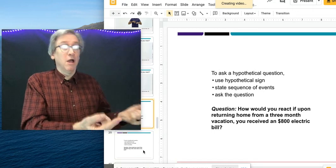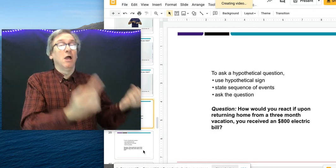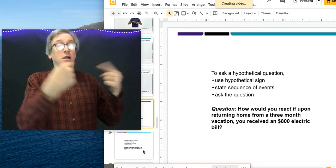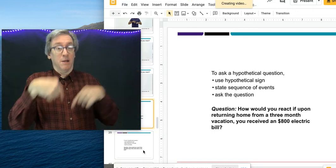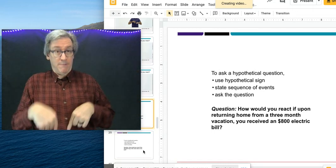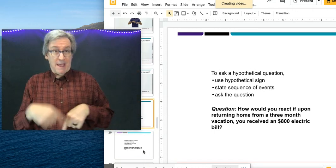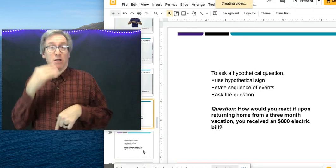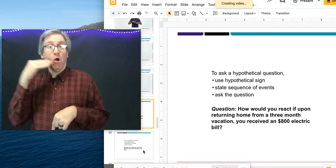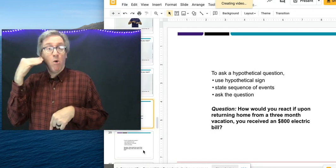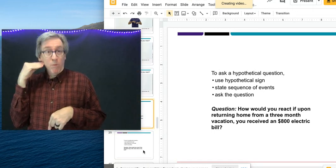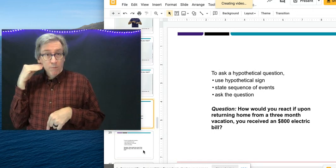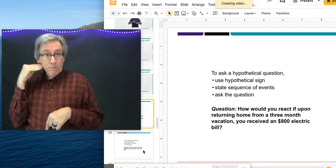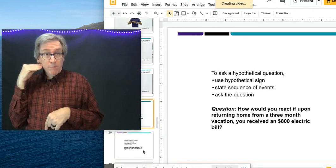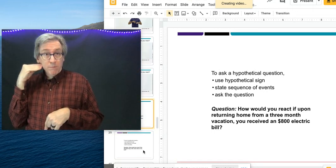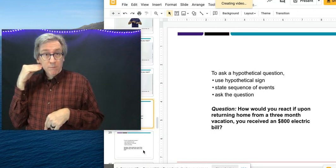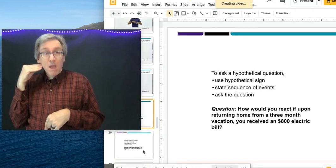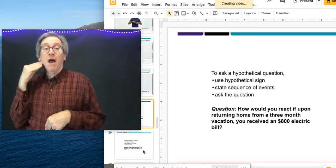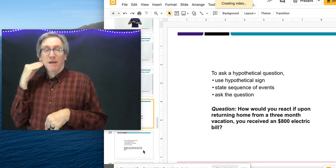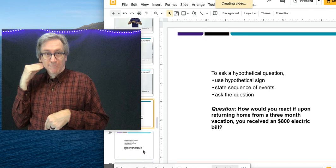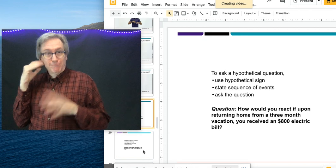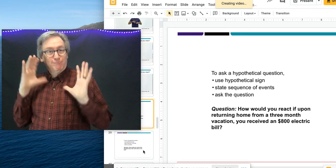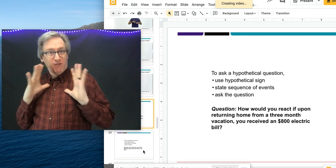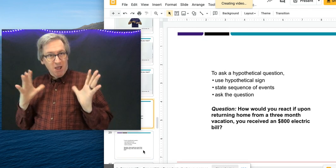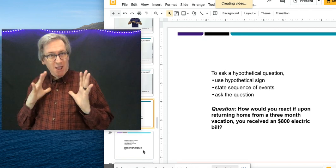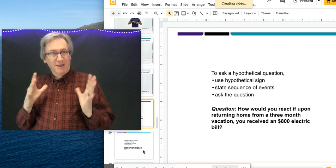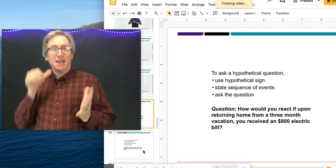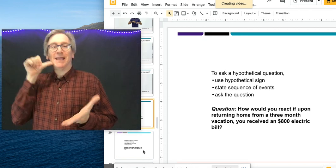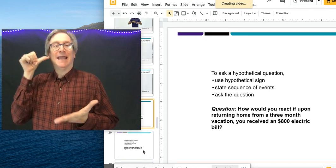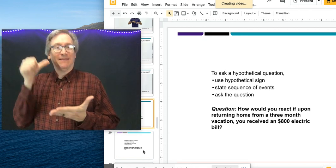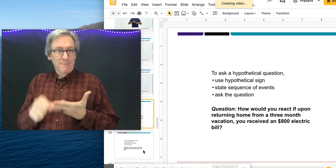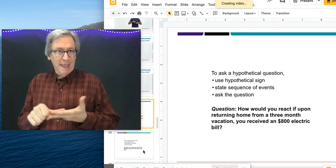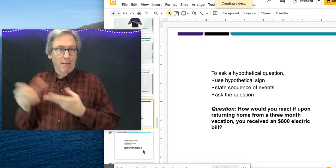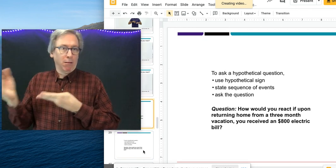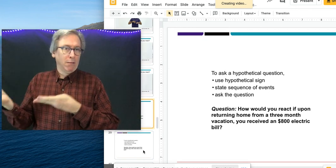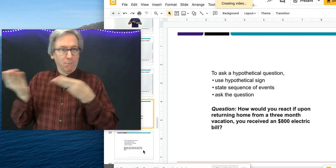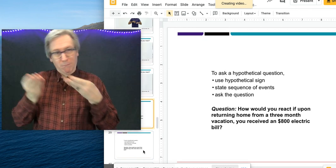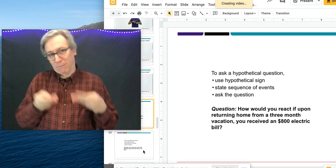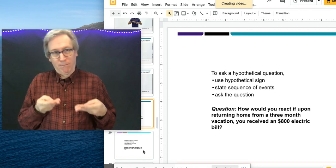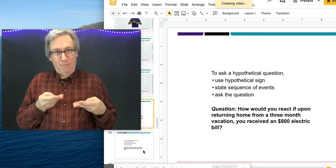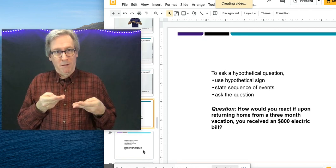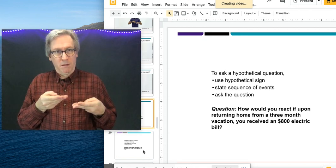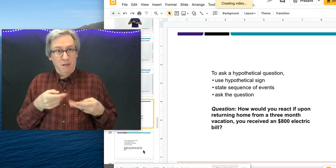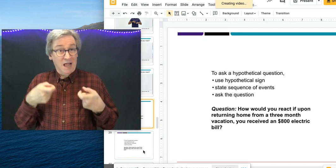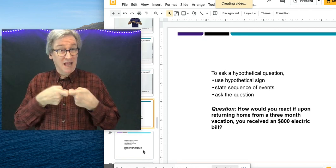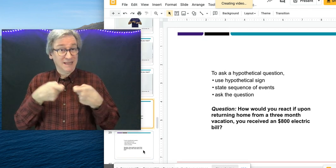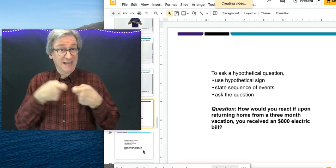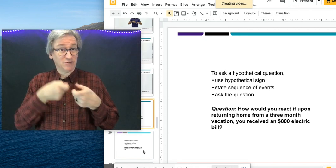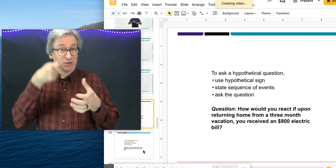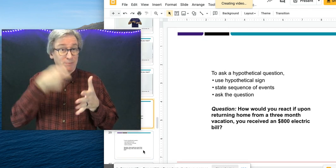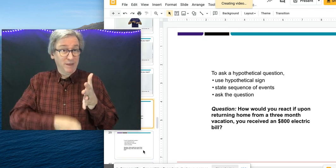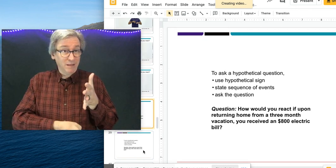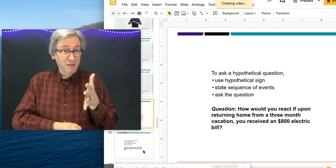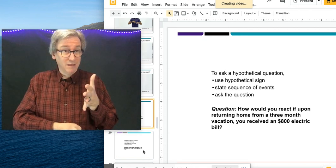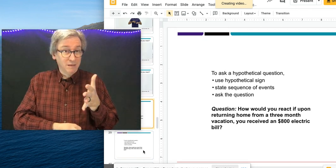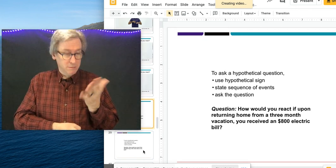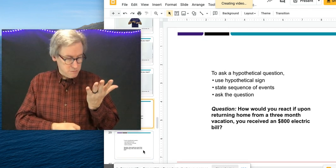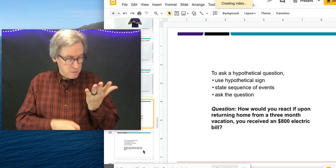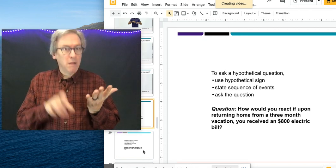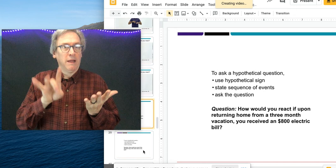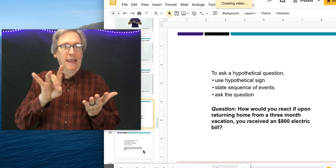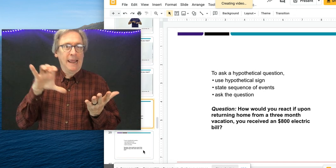Finish, come back home, fine, get the mail, electric bill,